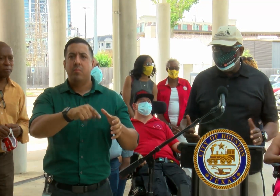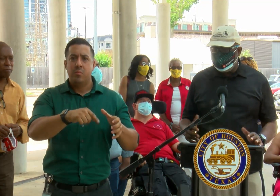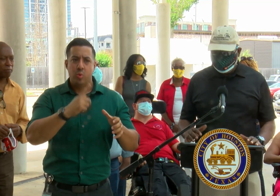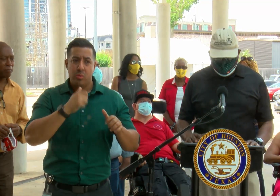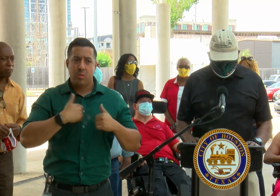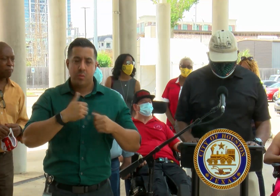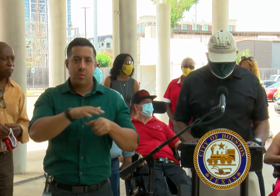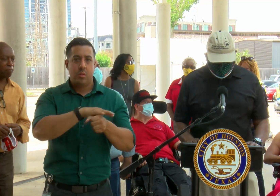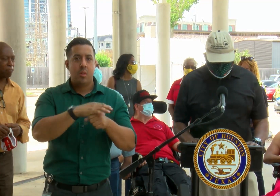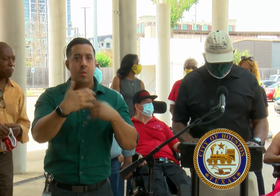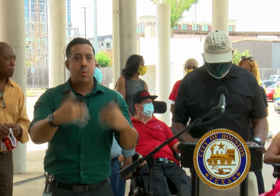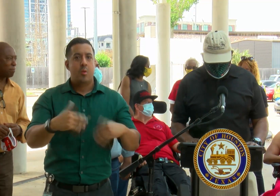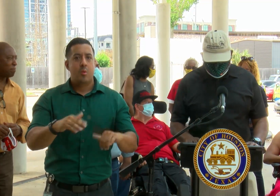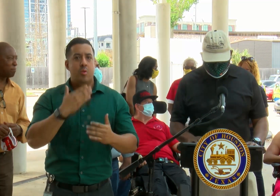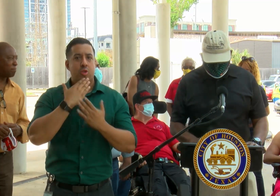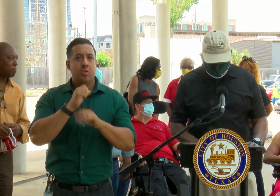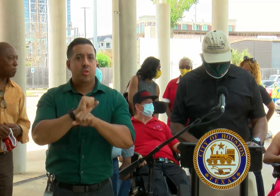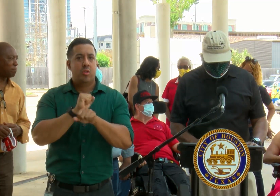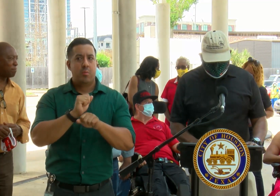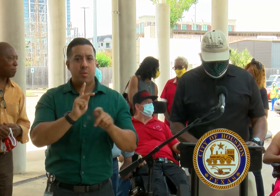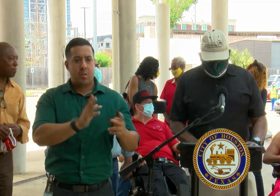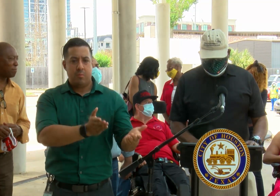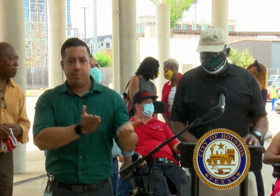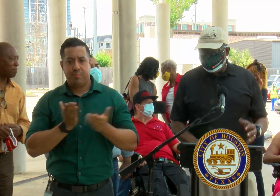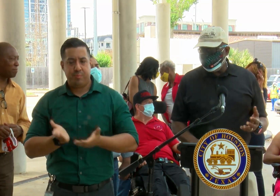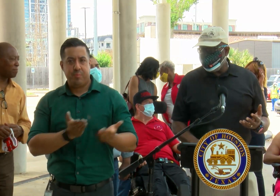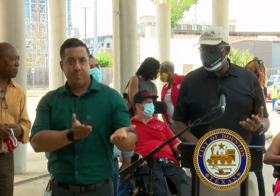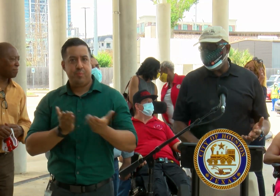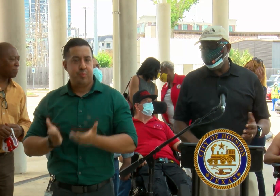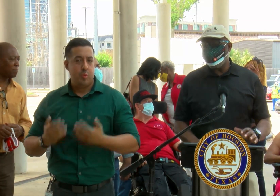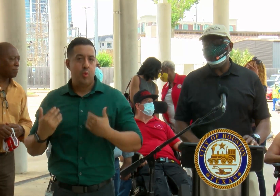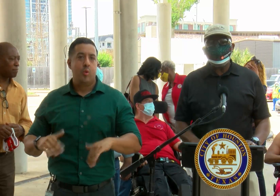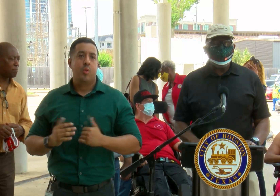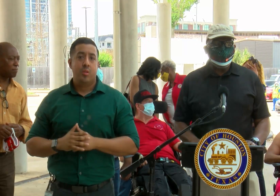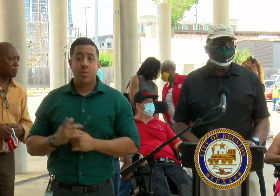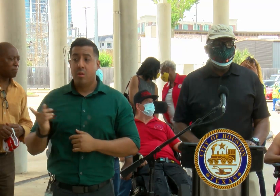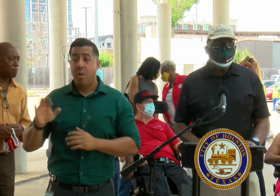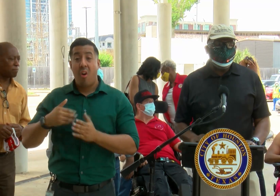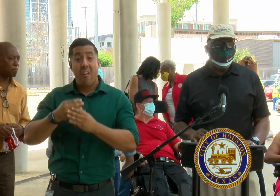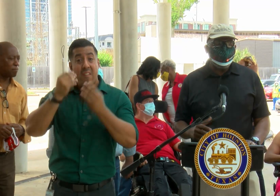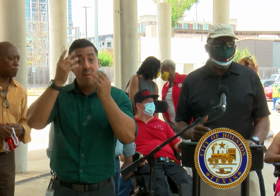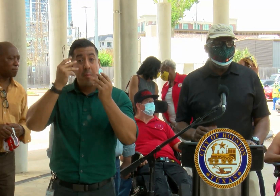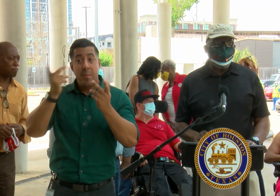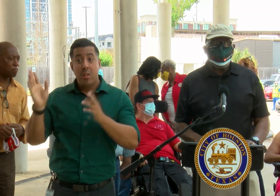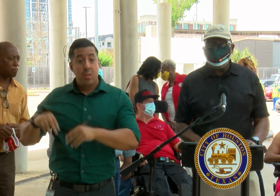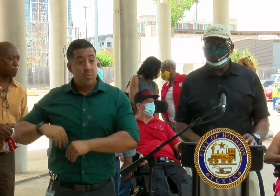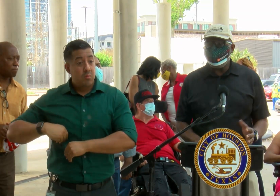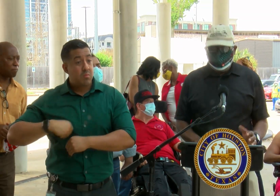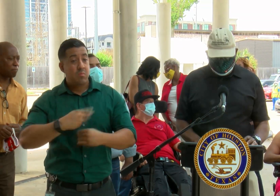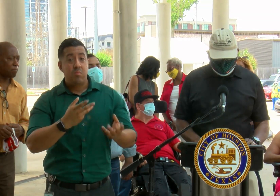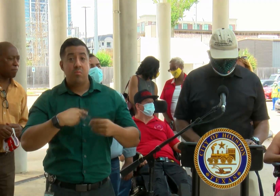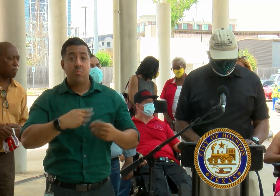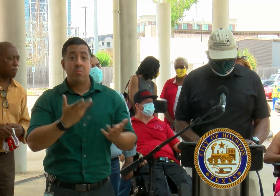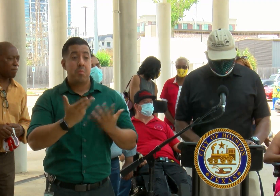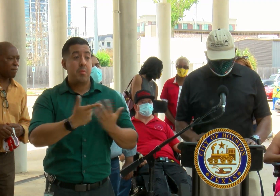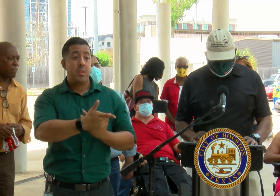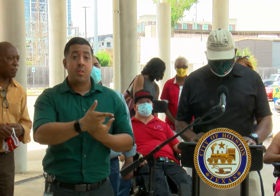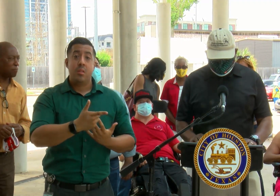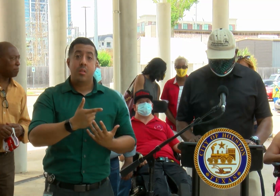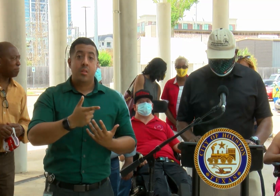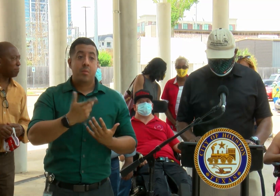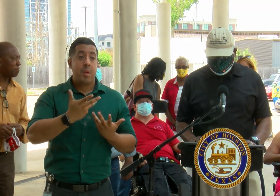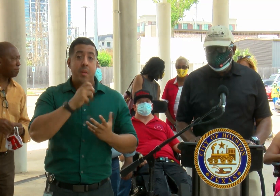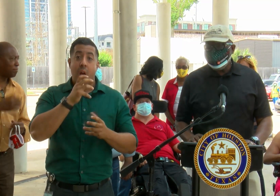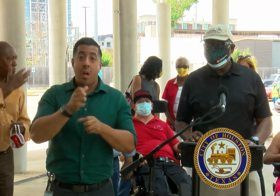you have done a great job of bringing folks to us. You've given information to people that might not